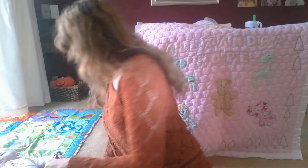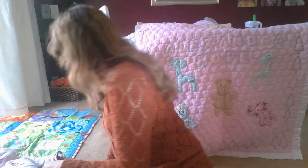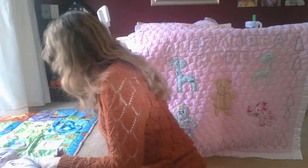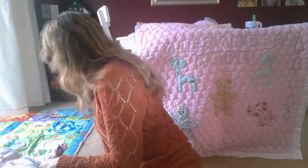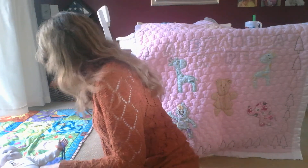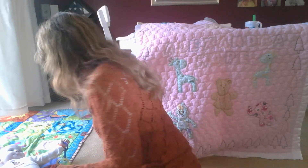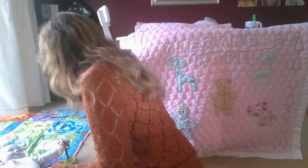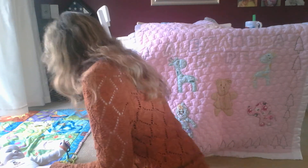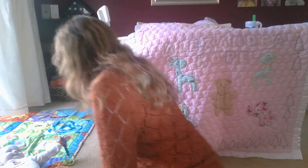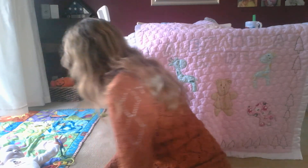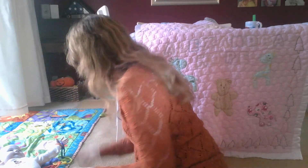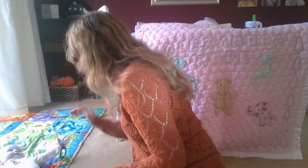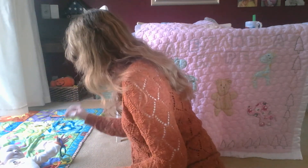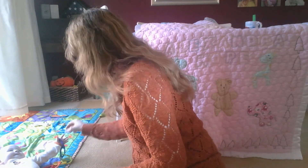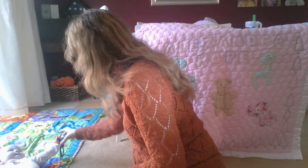You want to say bye?